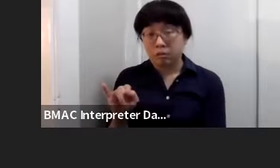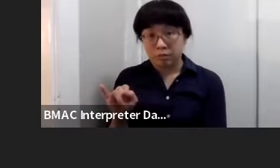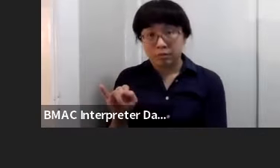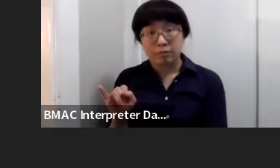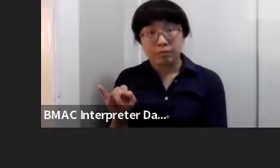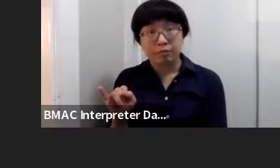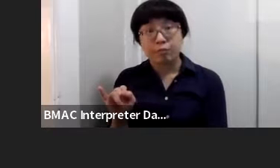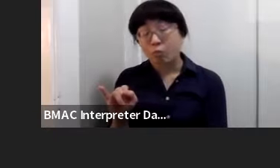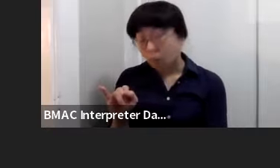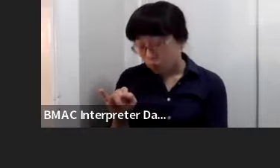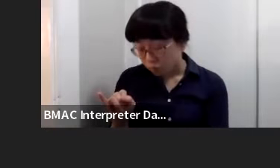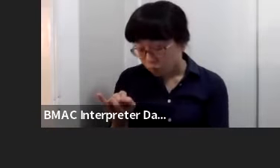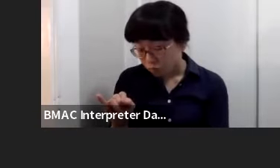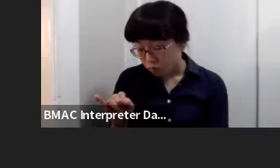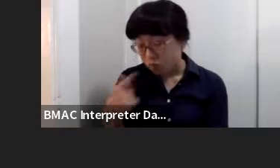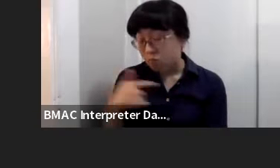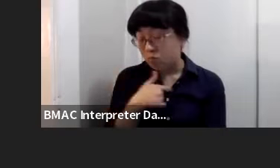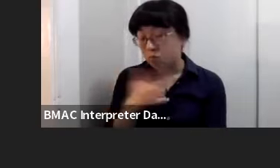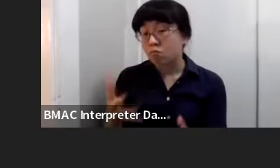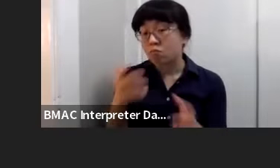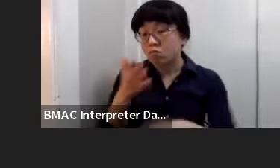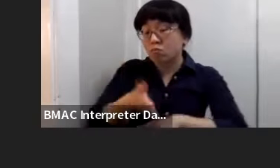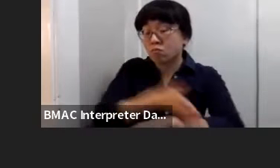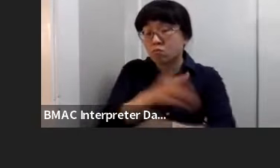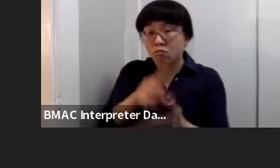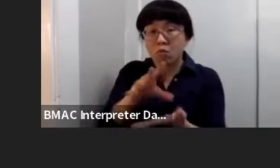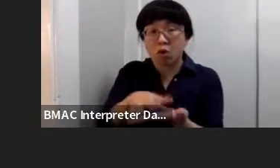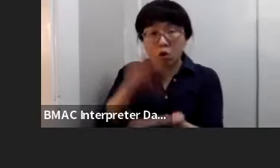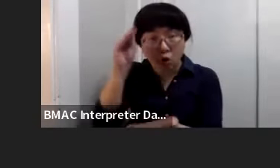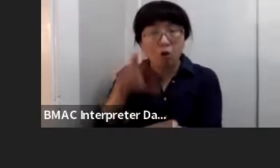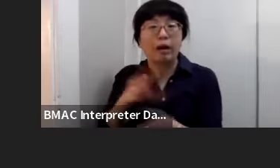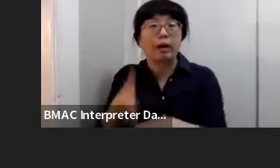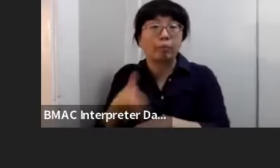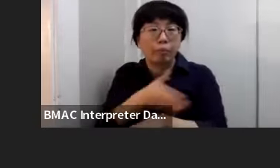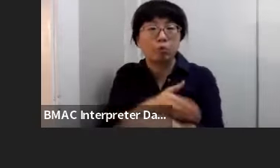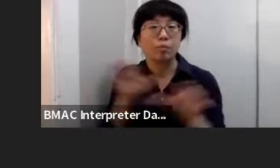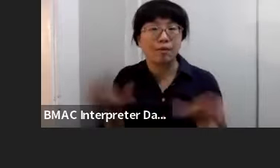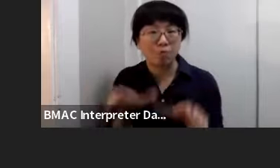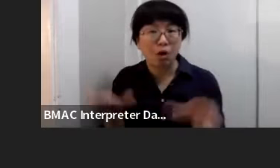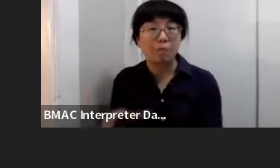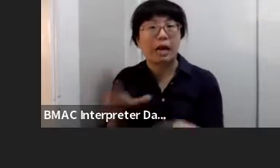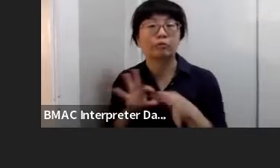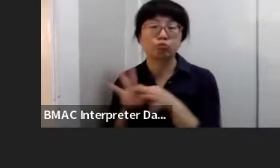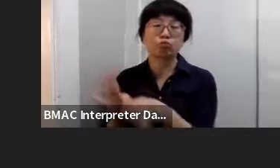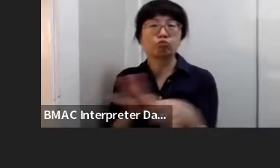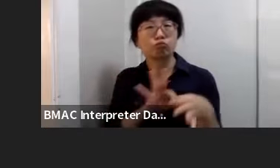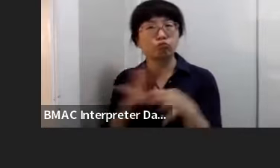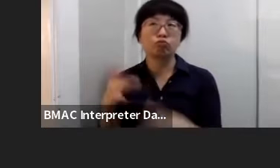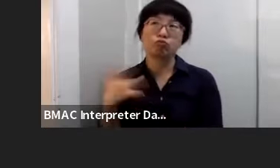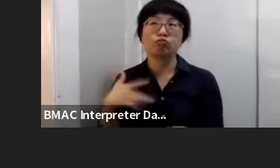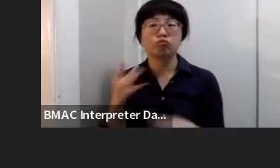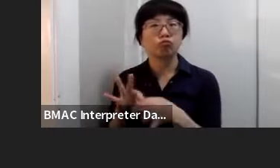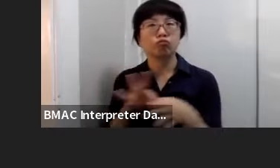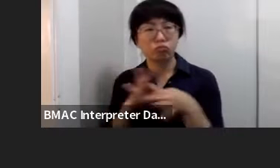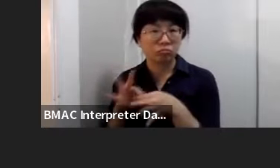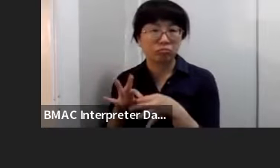student performance, we're all about helping students improve their learning, improve their performance. It fosters a sense of community. And the overall goal is just to